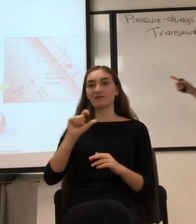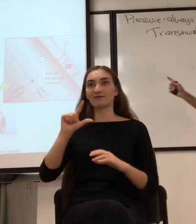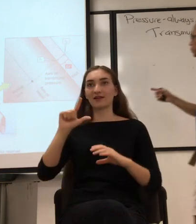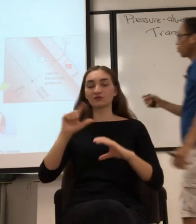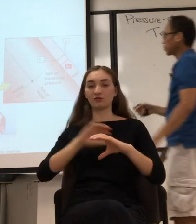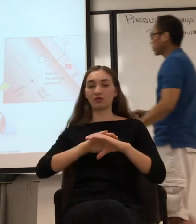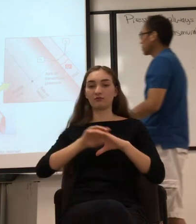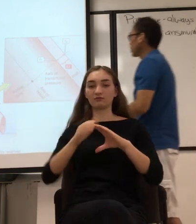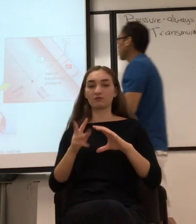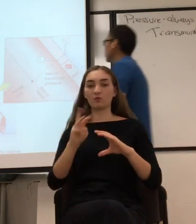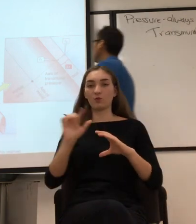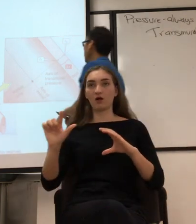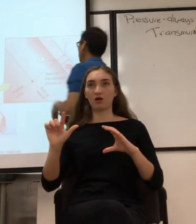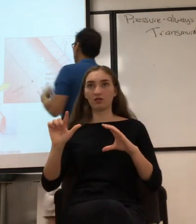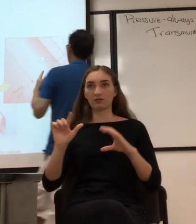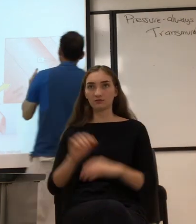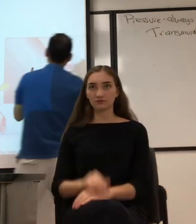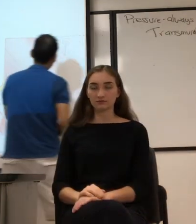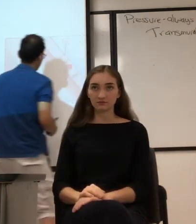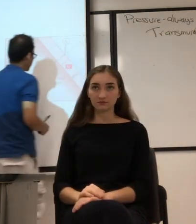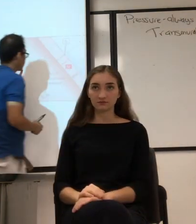Now this pressure is important